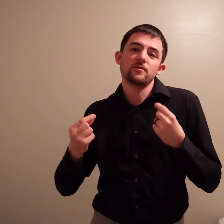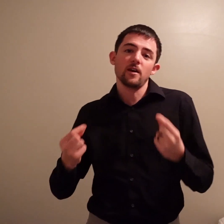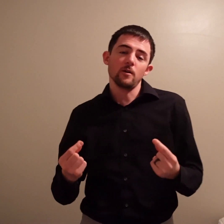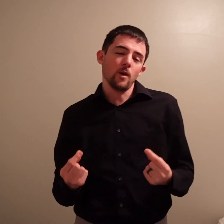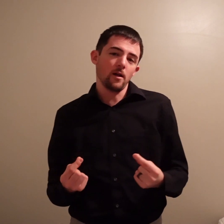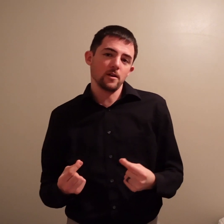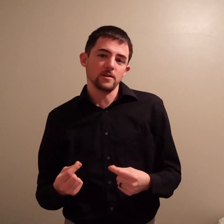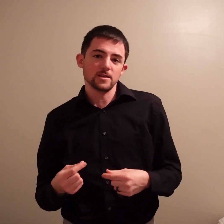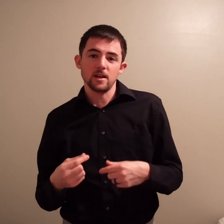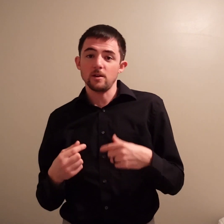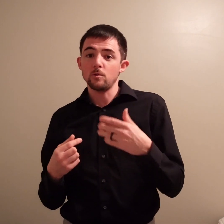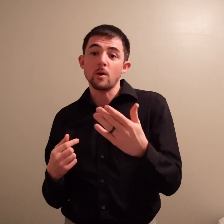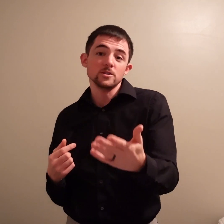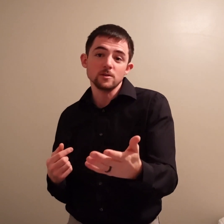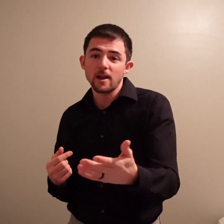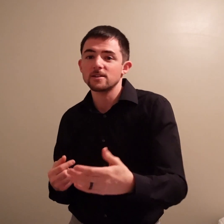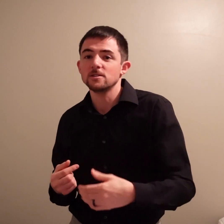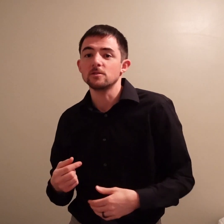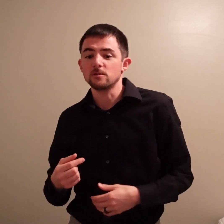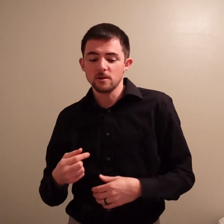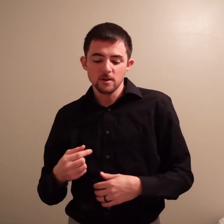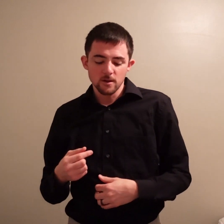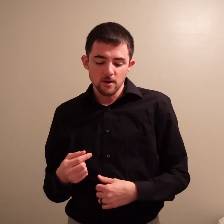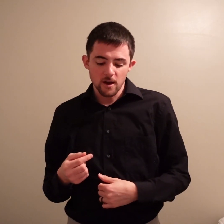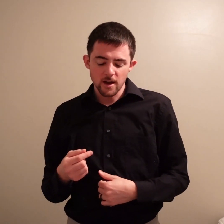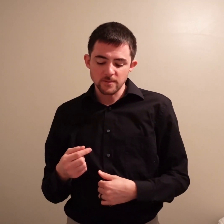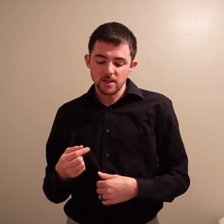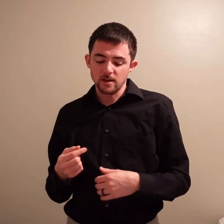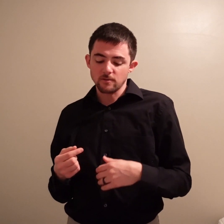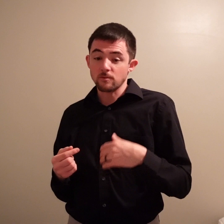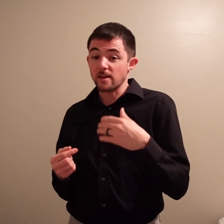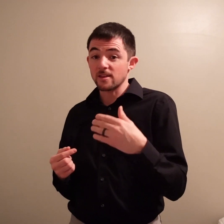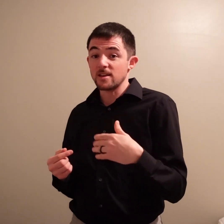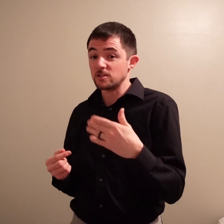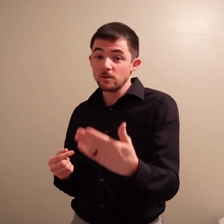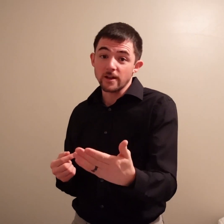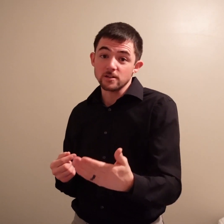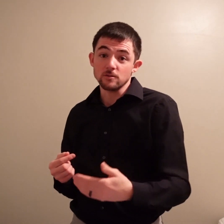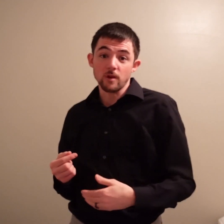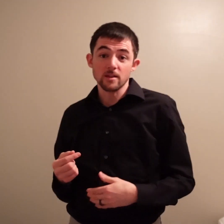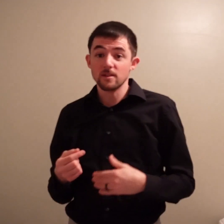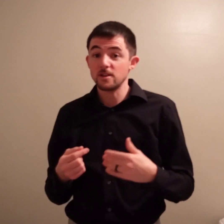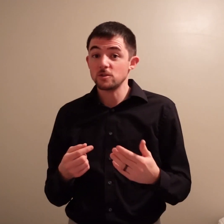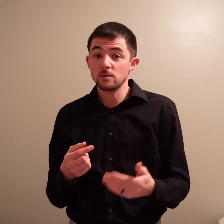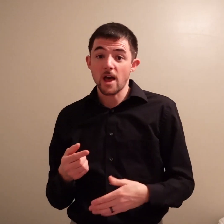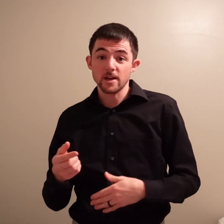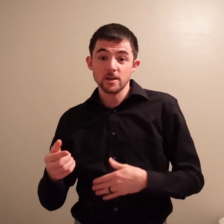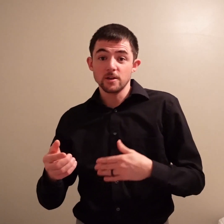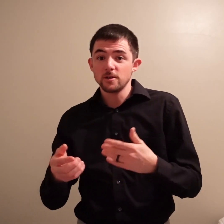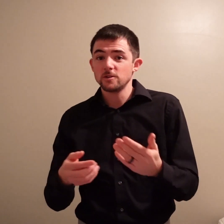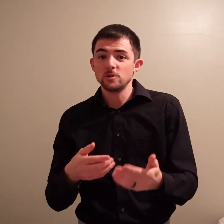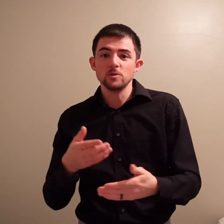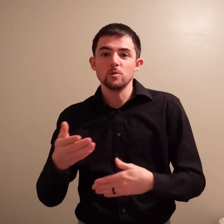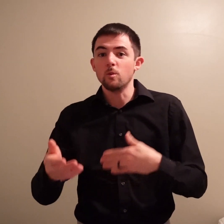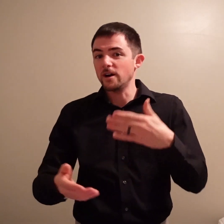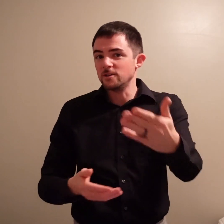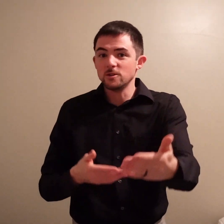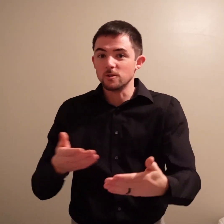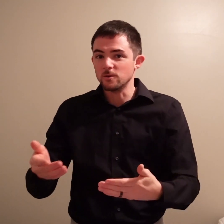very well here to say, what do you like to do? And I'm saying, write the things you like to do. Write the things you like to what do?